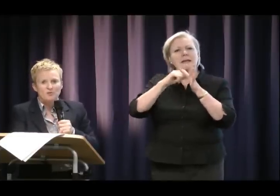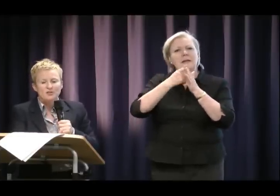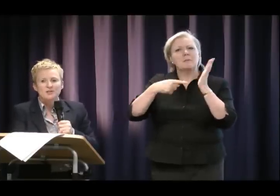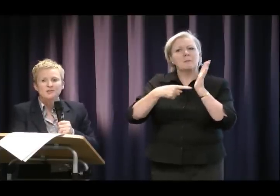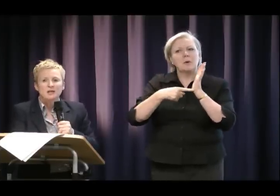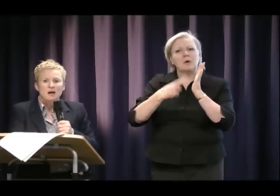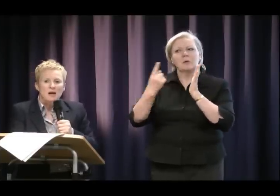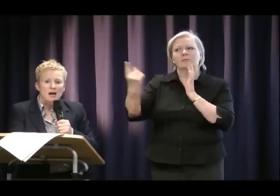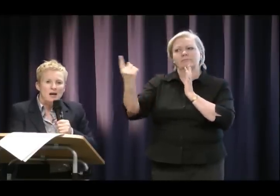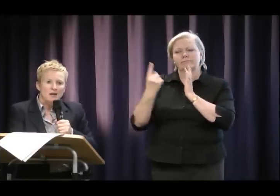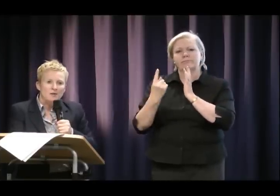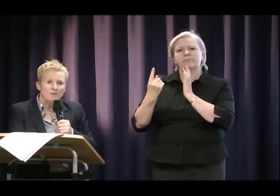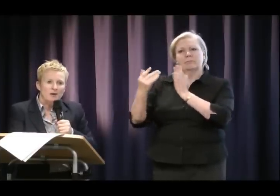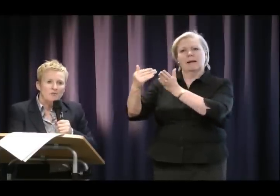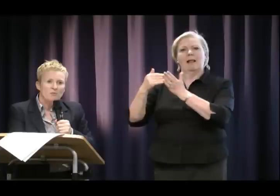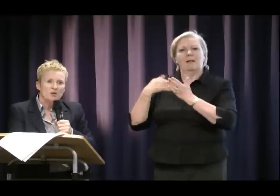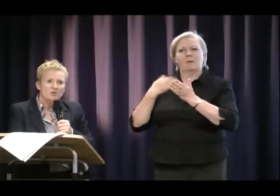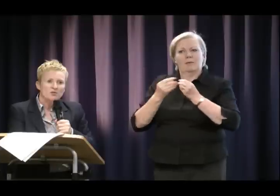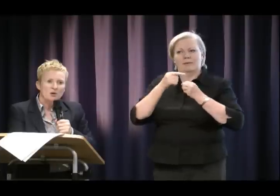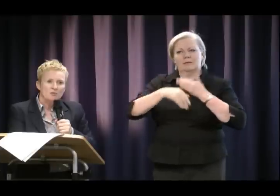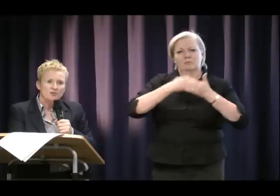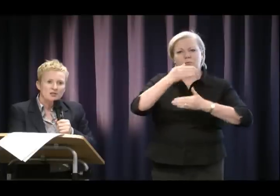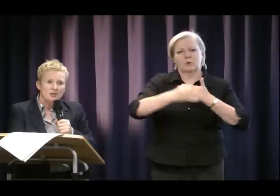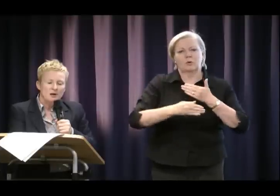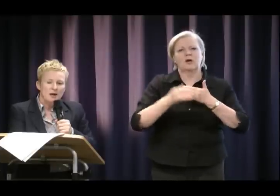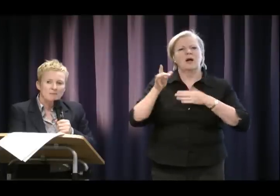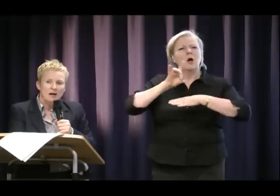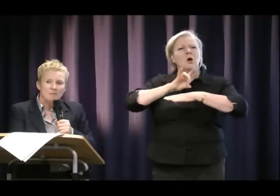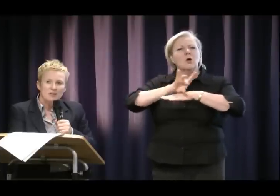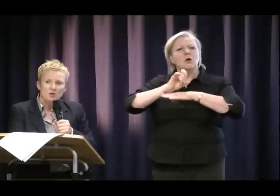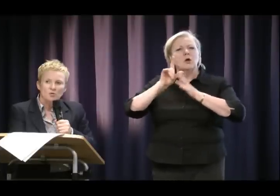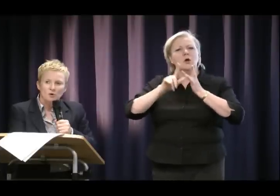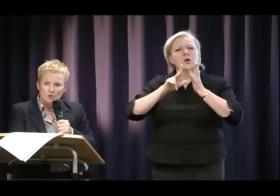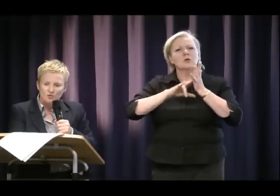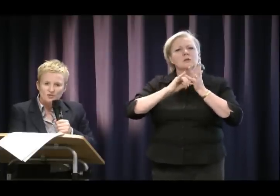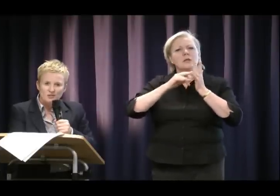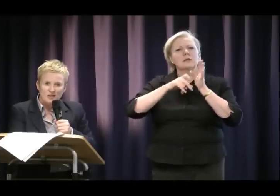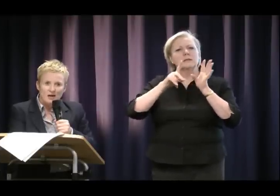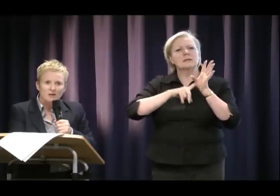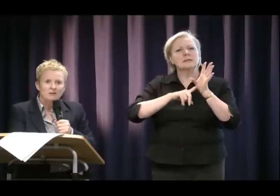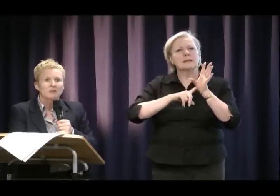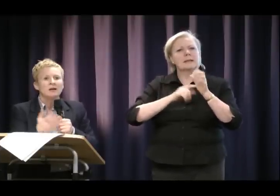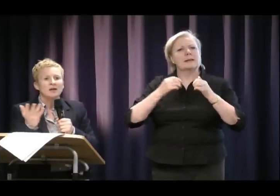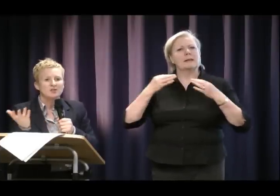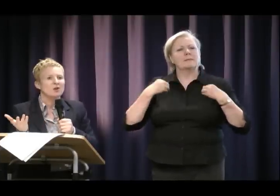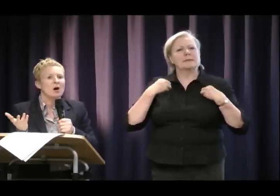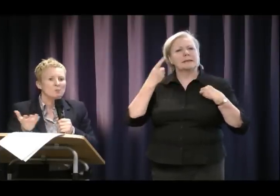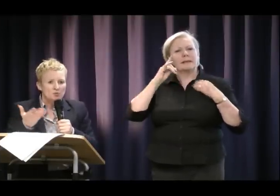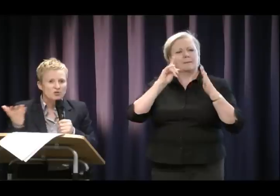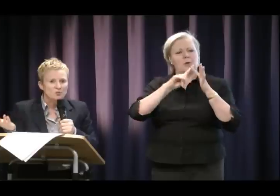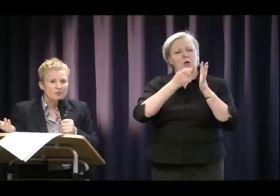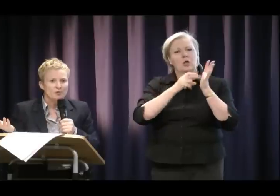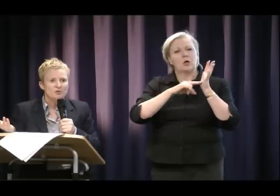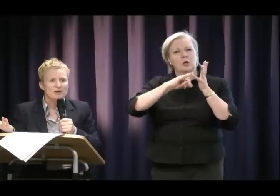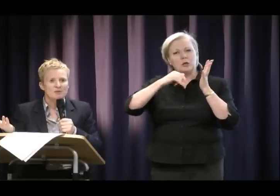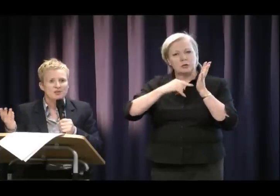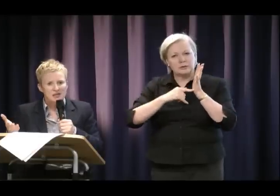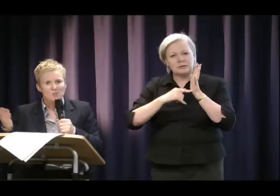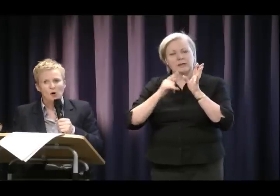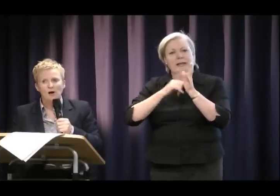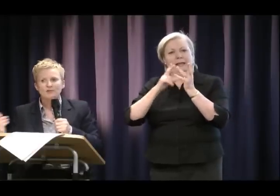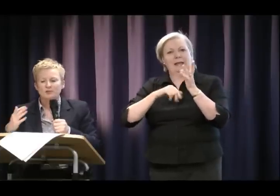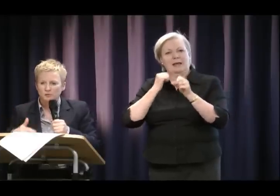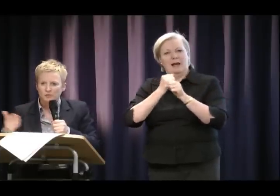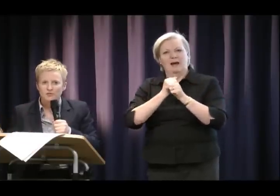with the process, and they're from a consultancy company called Ernst & Young, and tonight we'll just refer to them